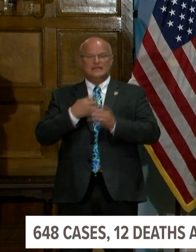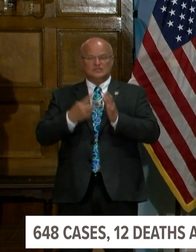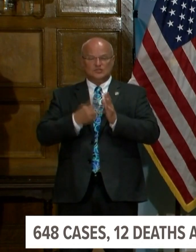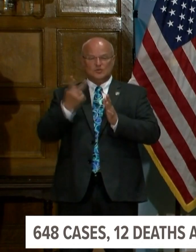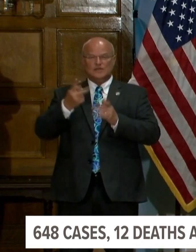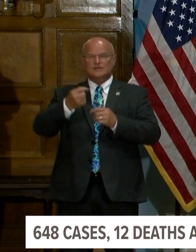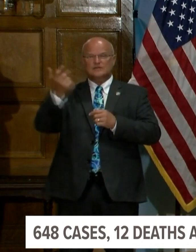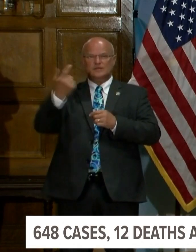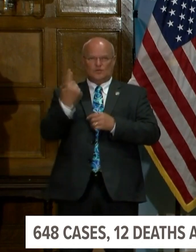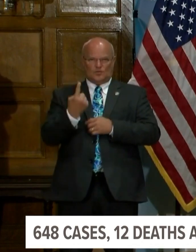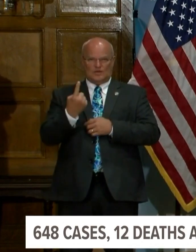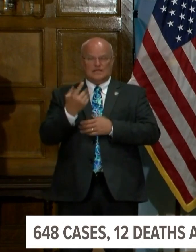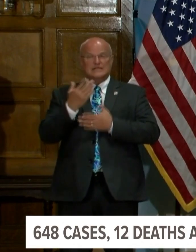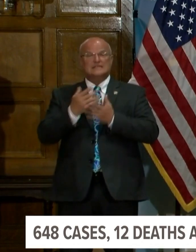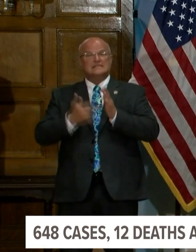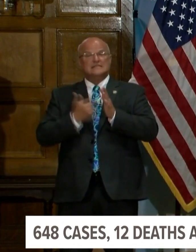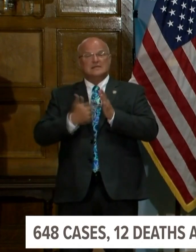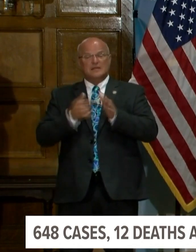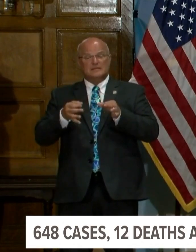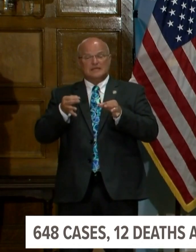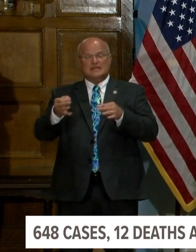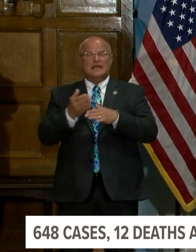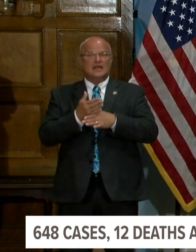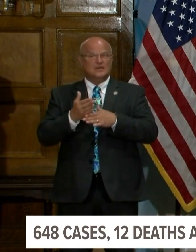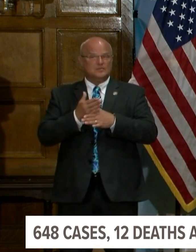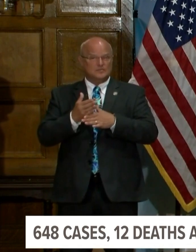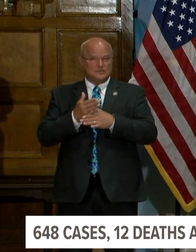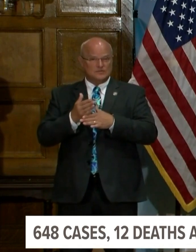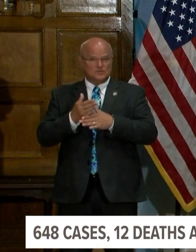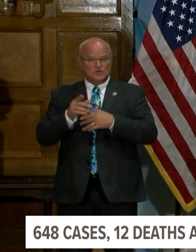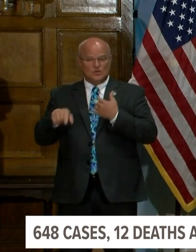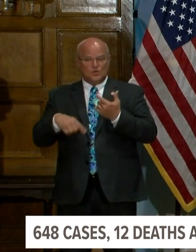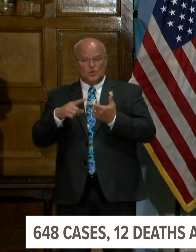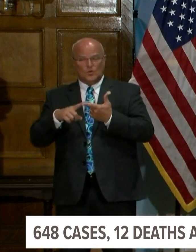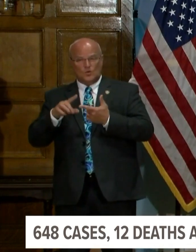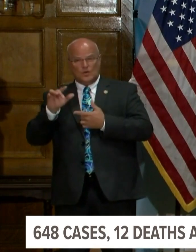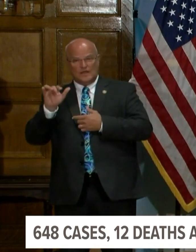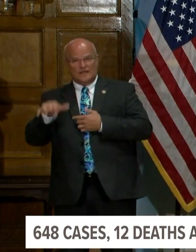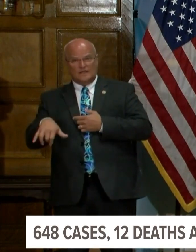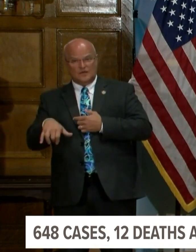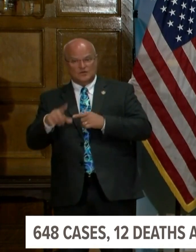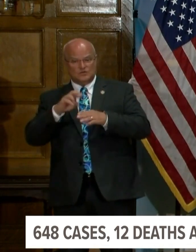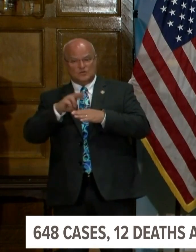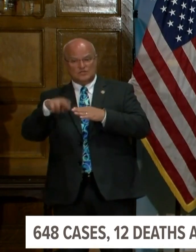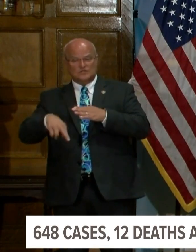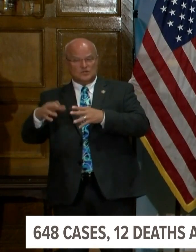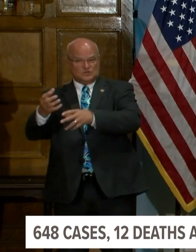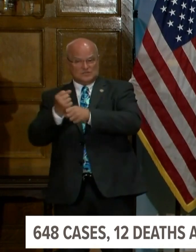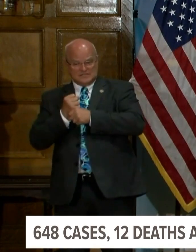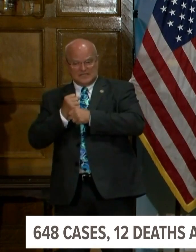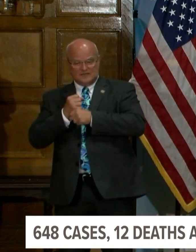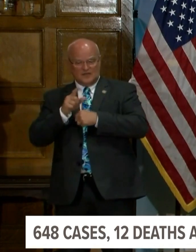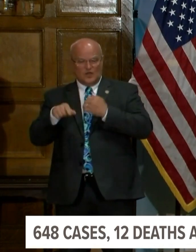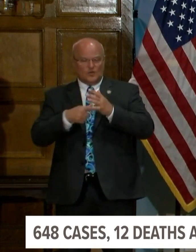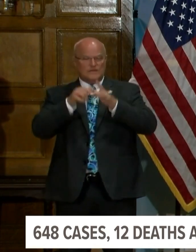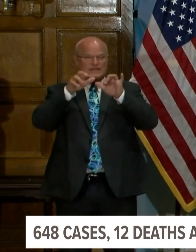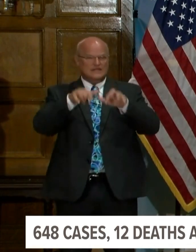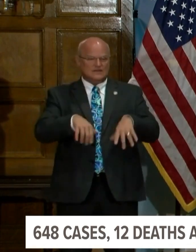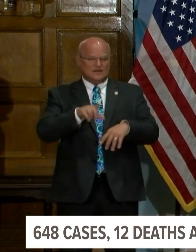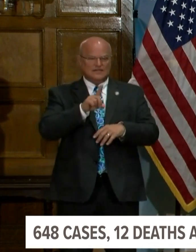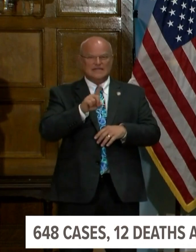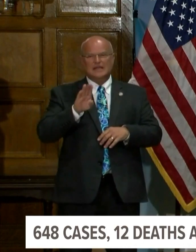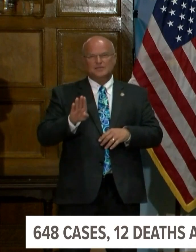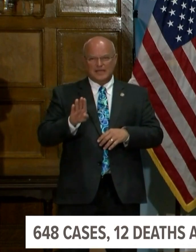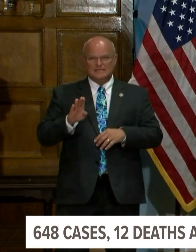That's why sometimes there is a delay between when those results are received and when they enter our